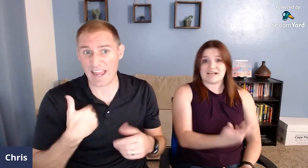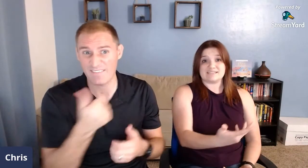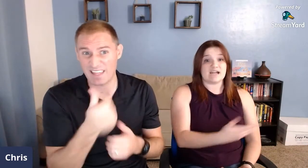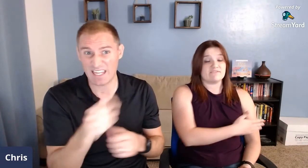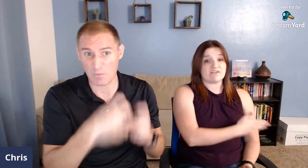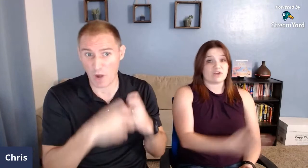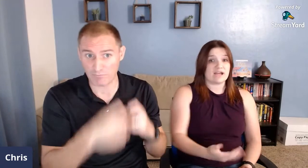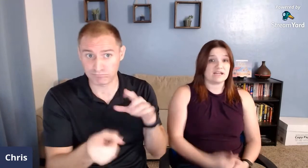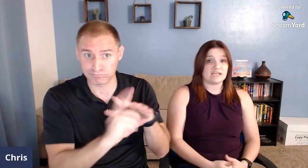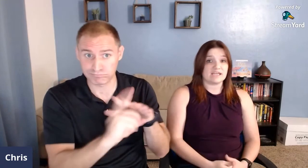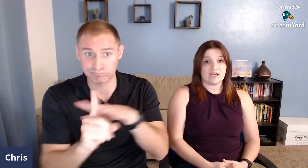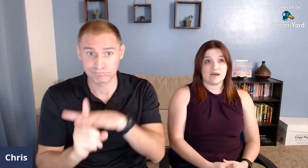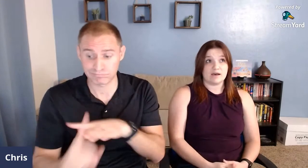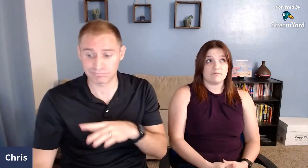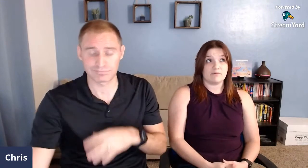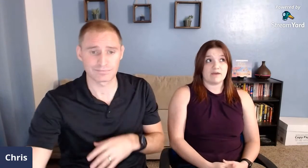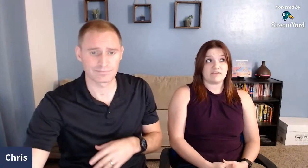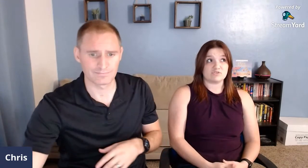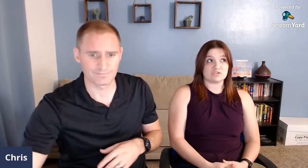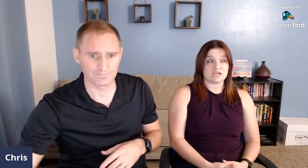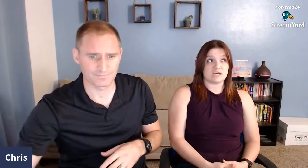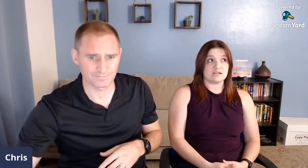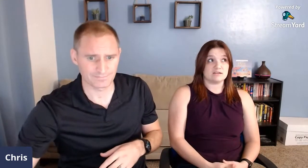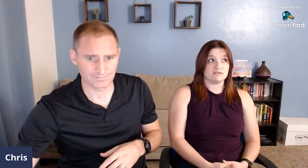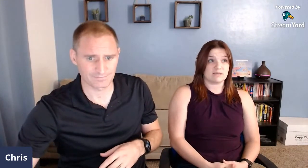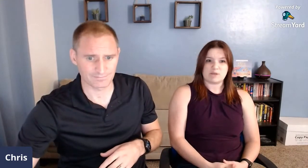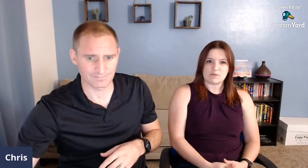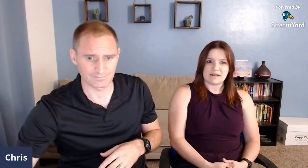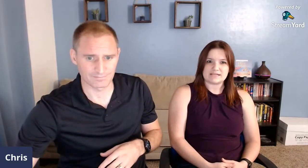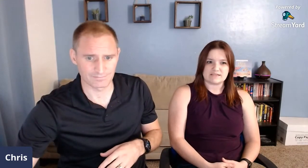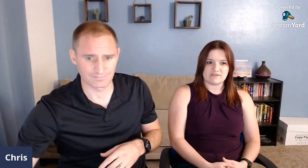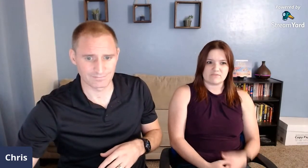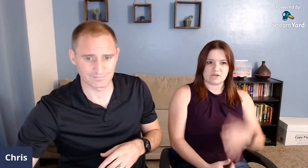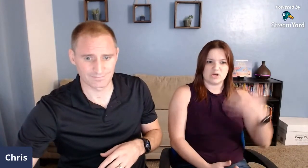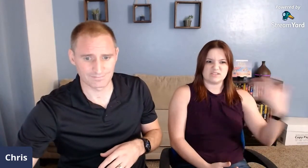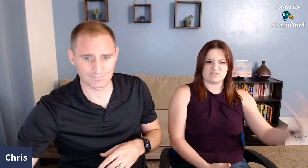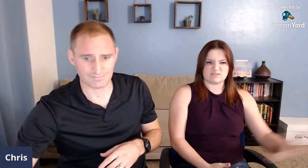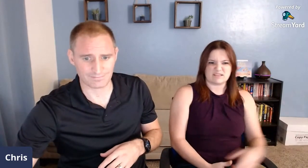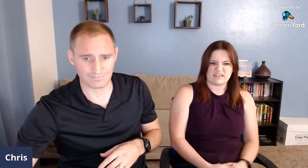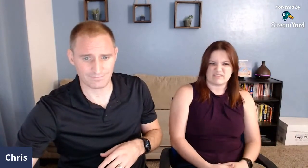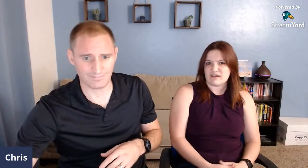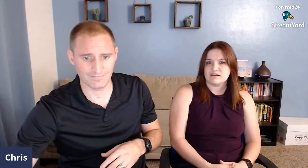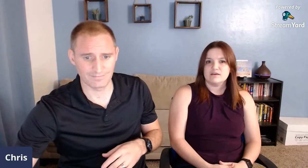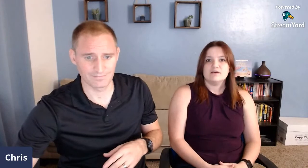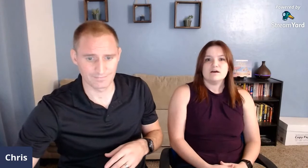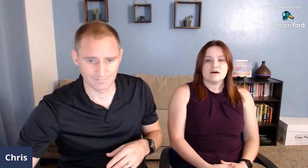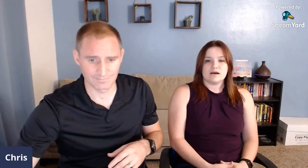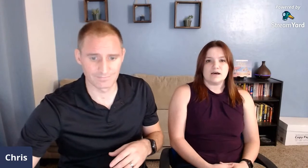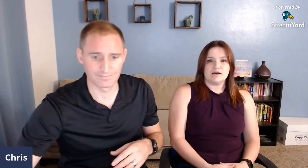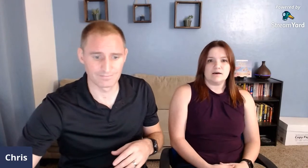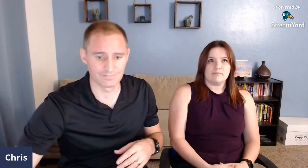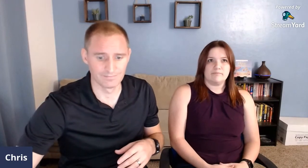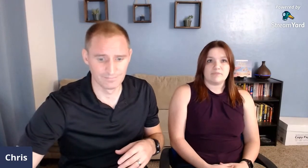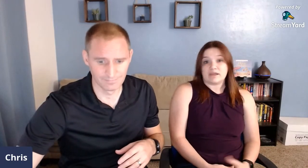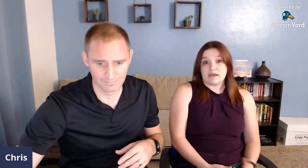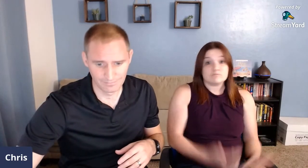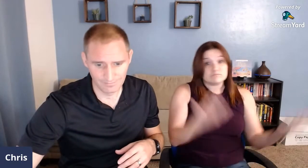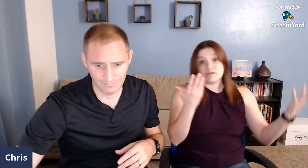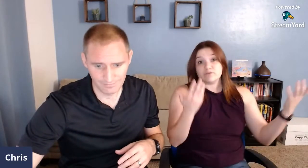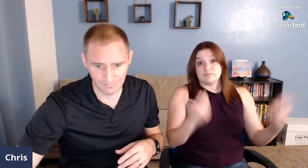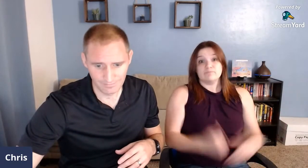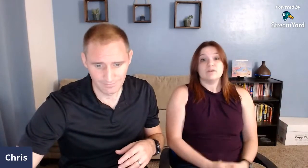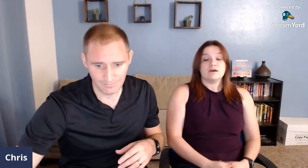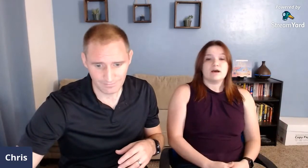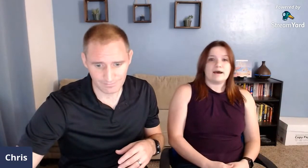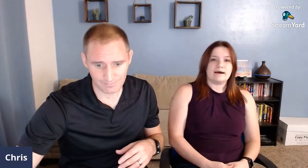issues with it. Like I said, I've never had any, I've never done like paramedics. I've never been called in for something like that. Not yet,